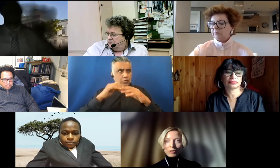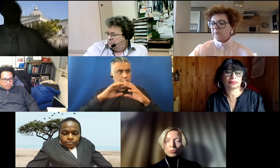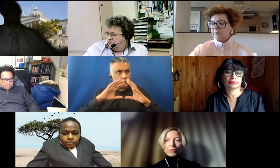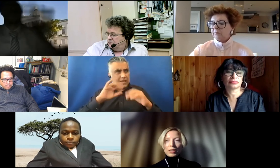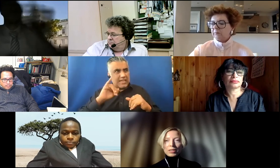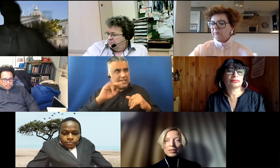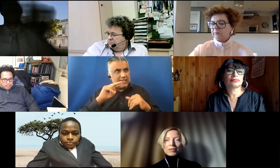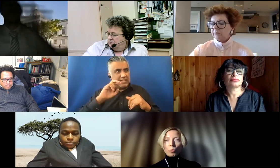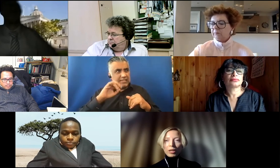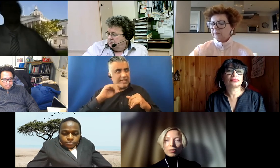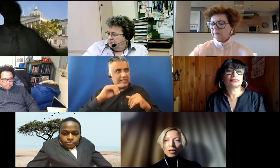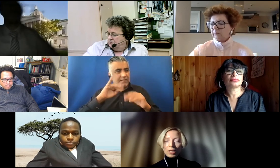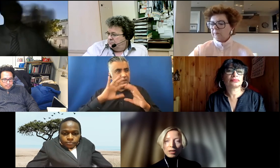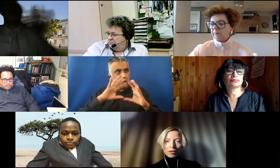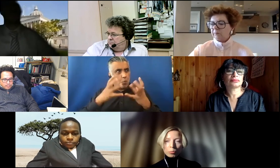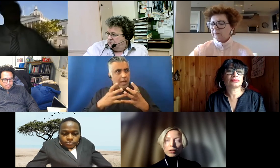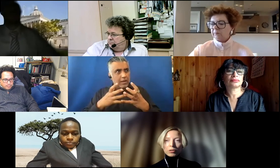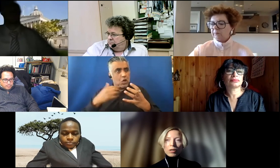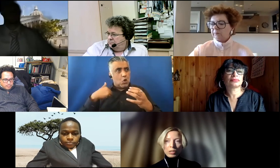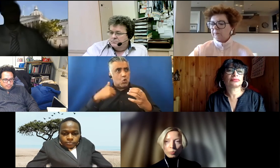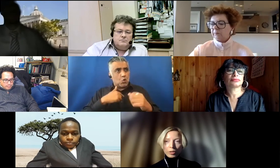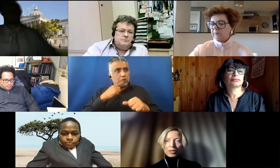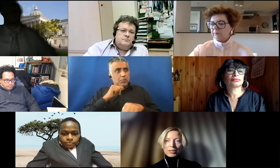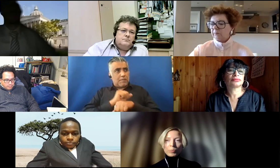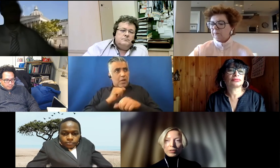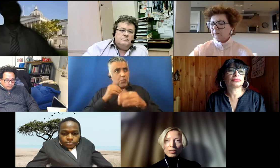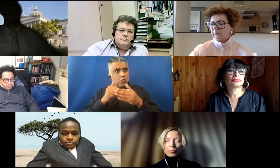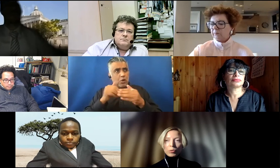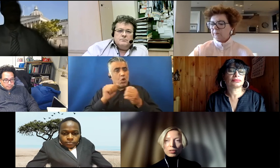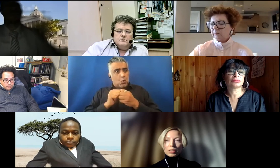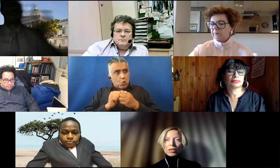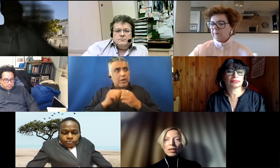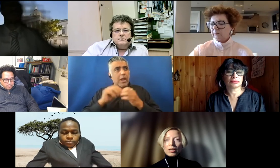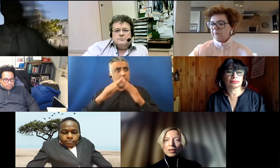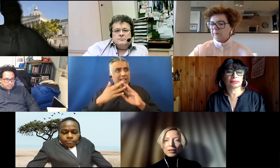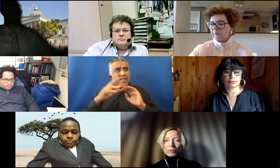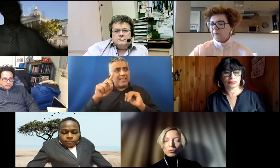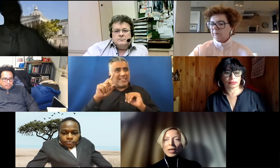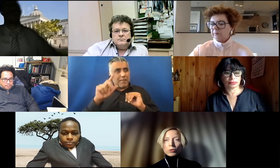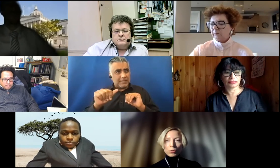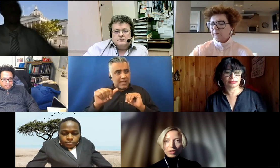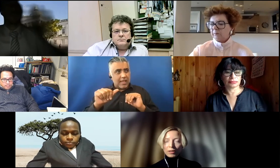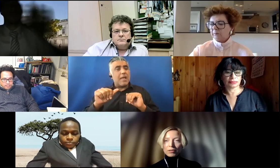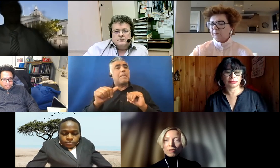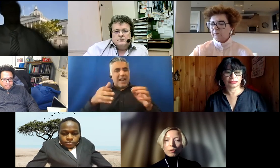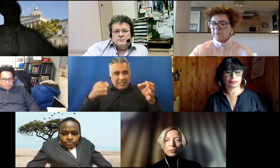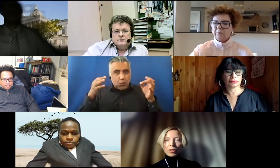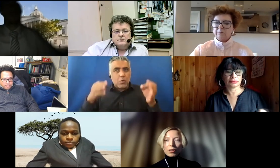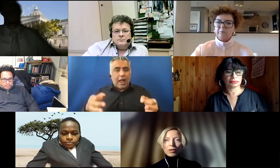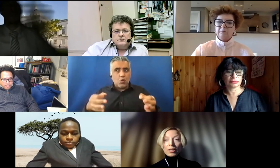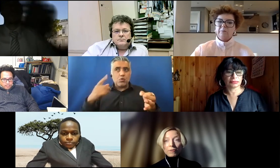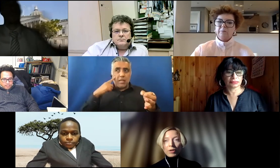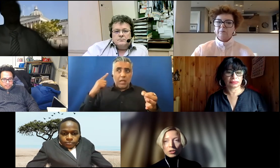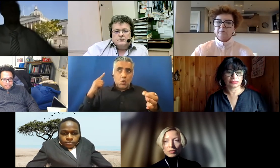for inclusive ICTs. We work closely with the disability community to make sure that all